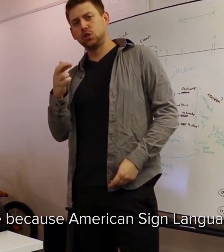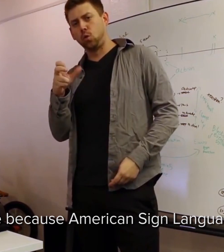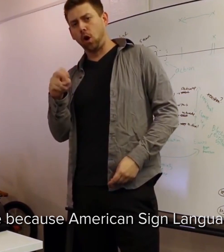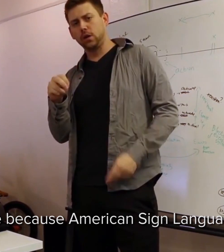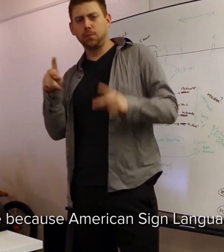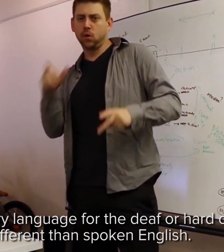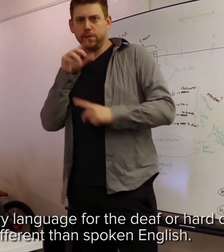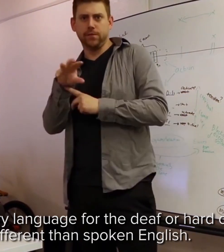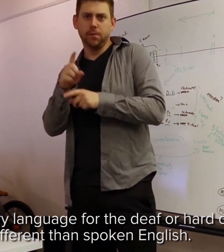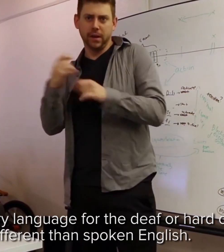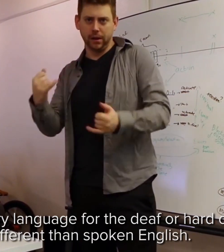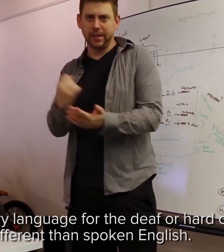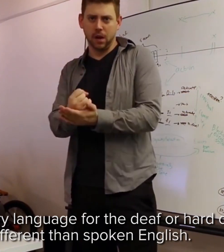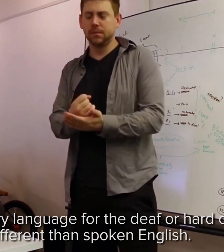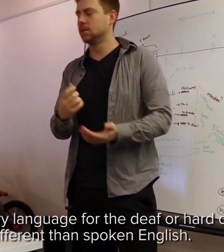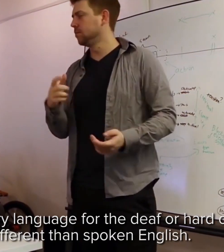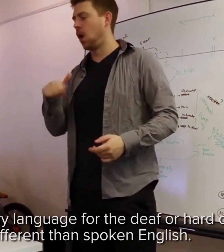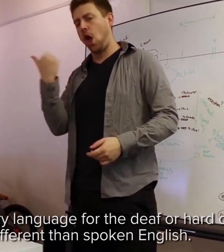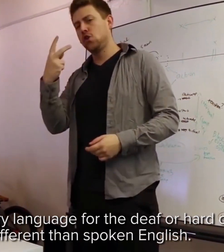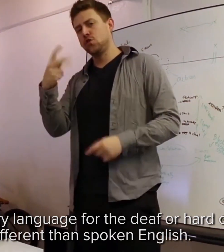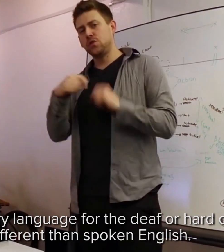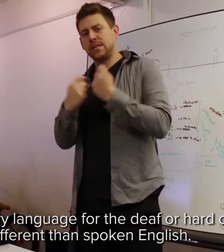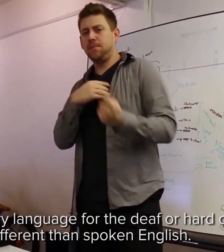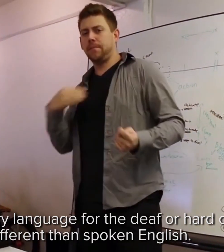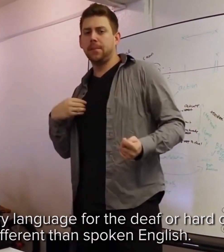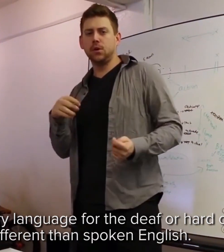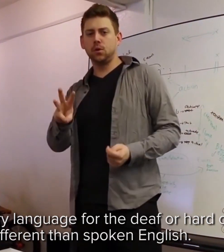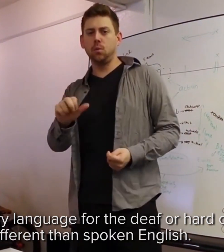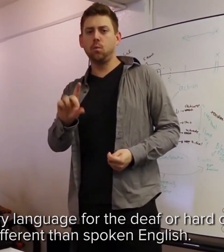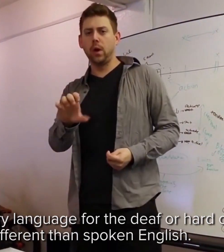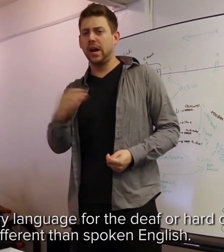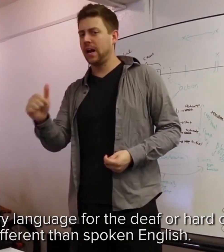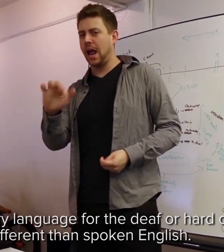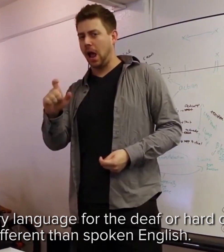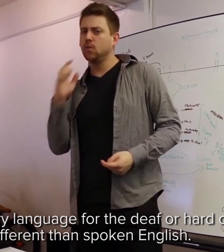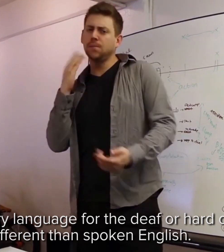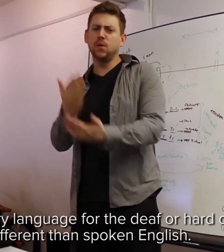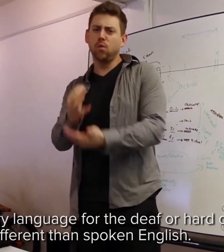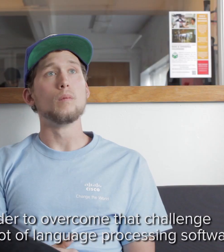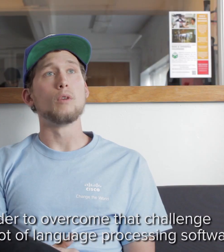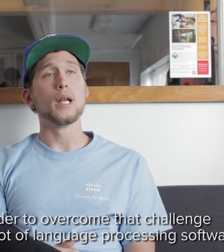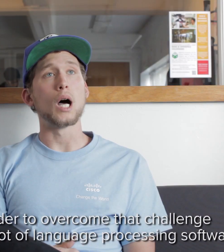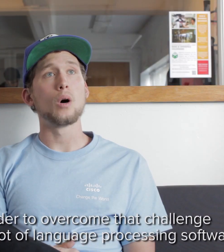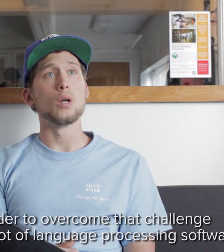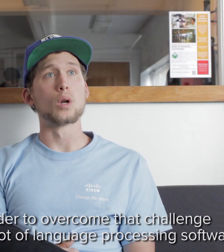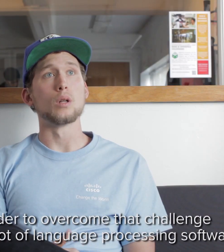Sign Language, which is the primary language of people who are deaf and hard of hearing, is different than spoken English. Right now, in order to